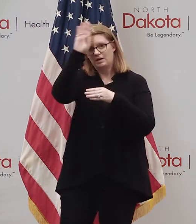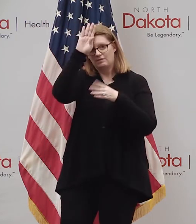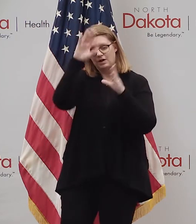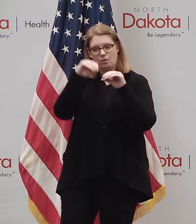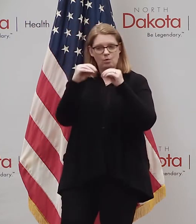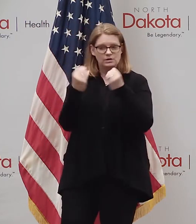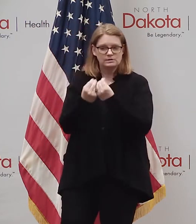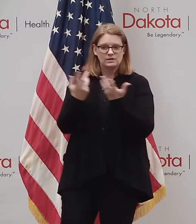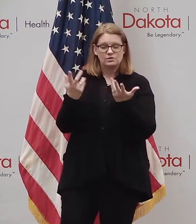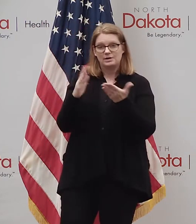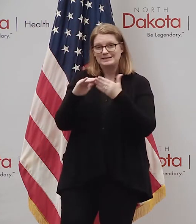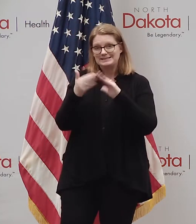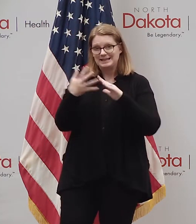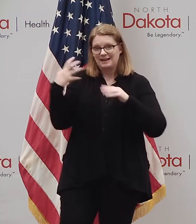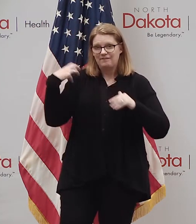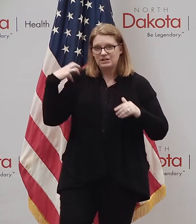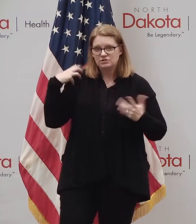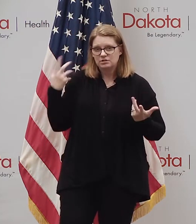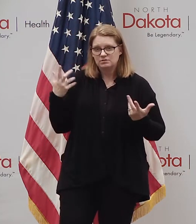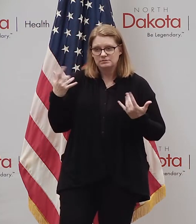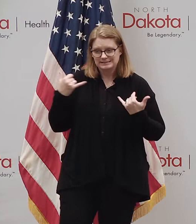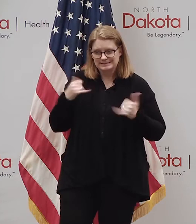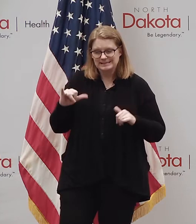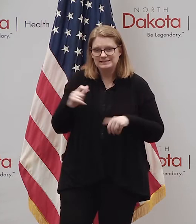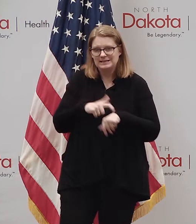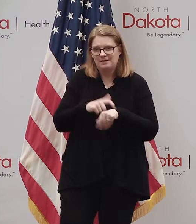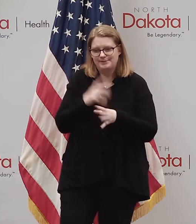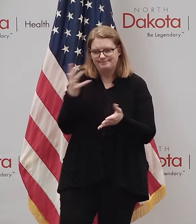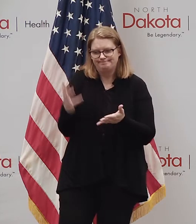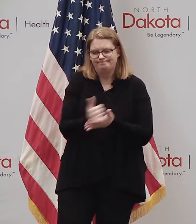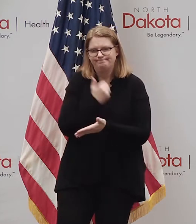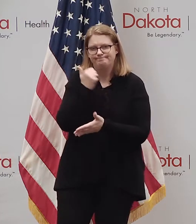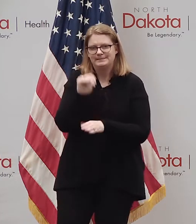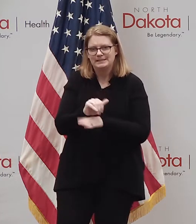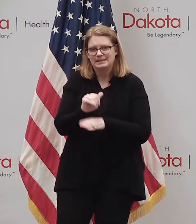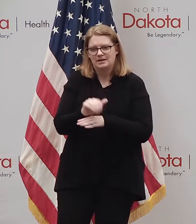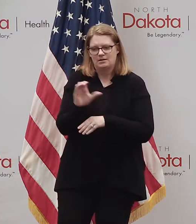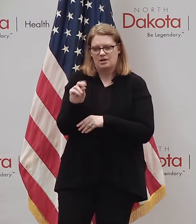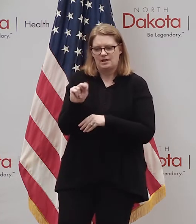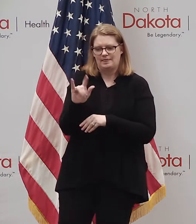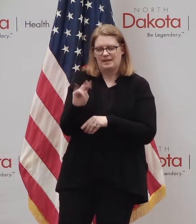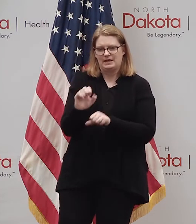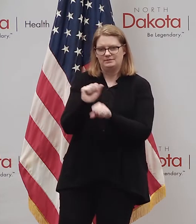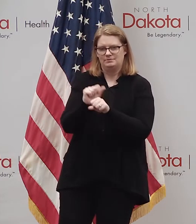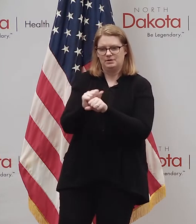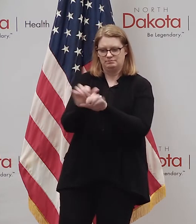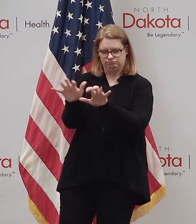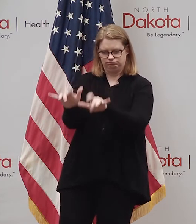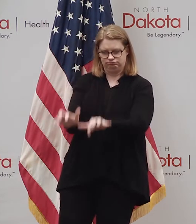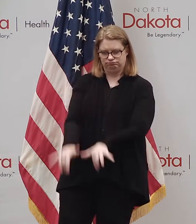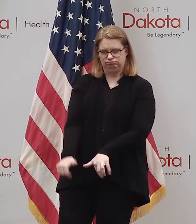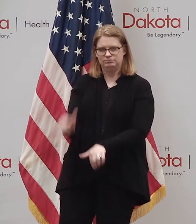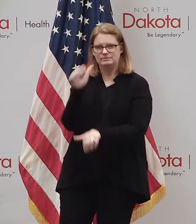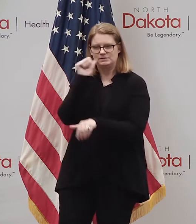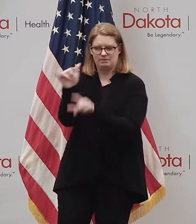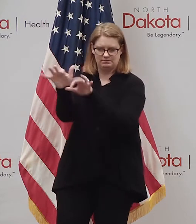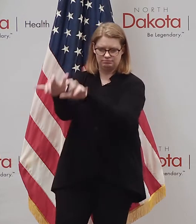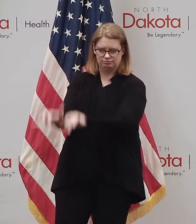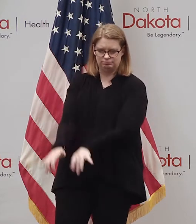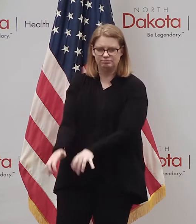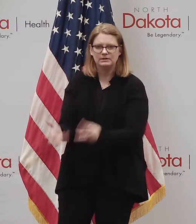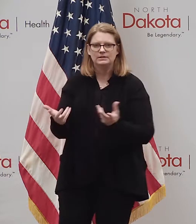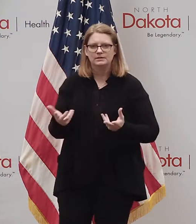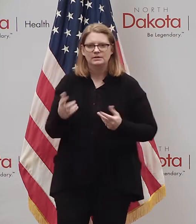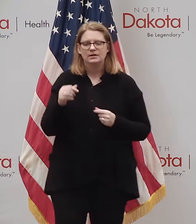Dakota or a city official, still time tonight to get online, work on tomorrow, get your application in. I would want to say